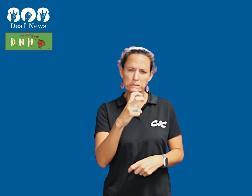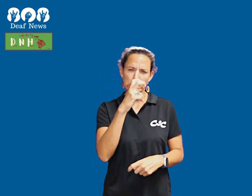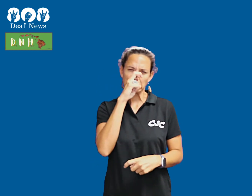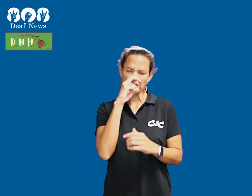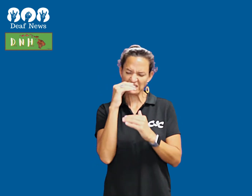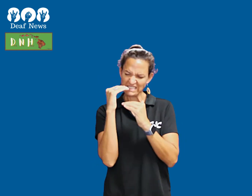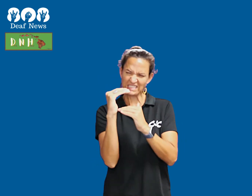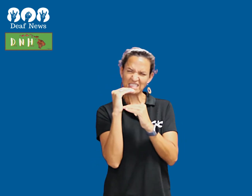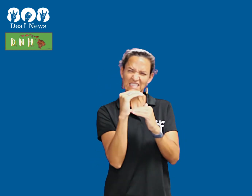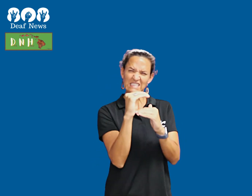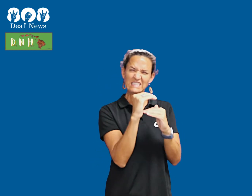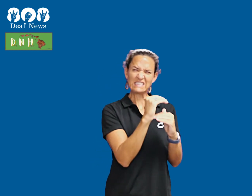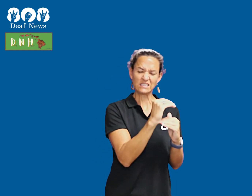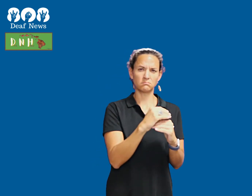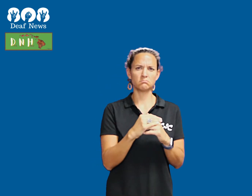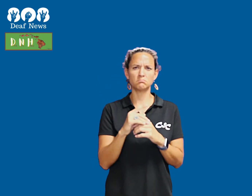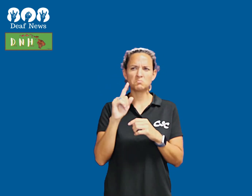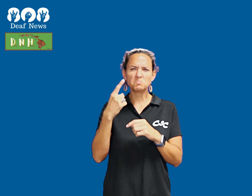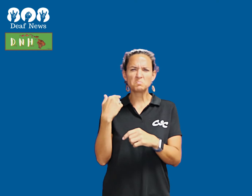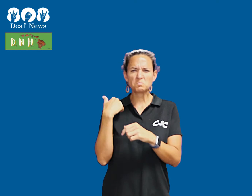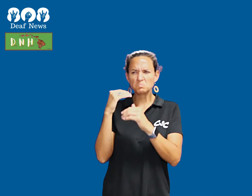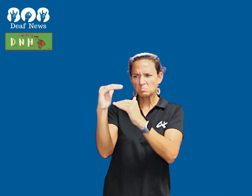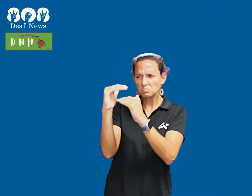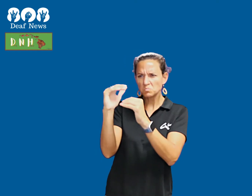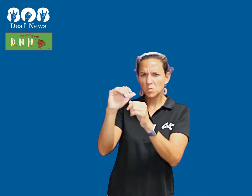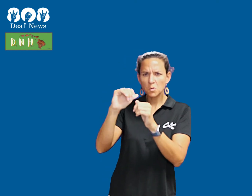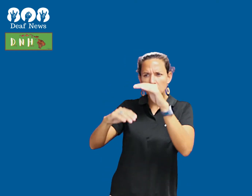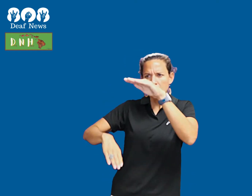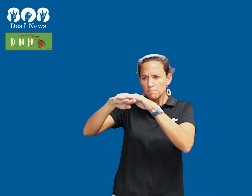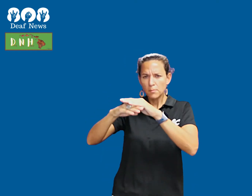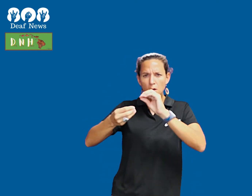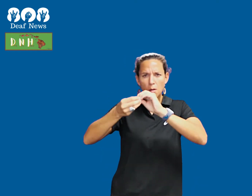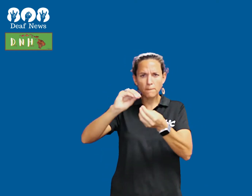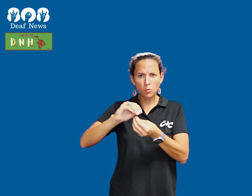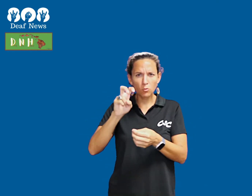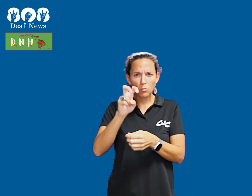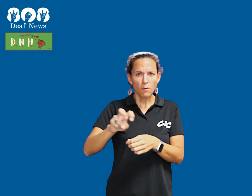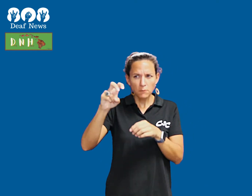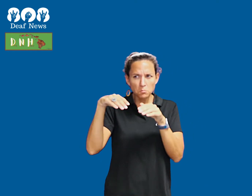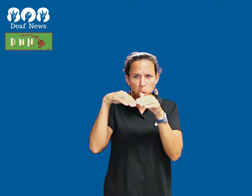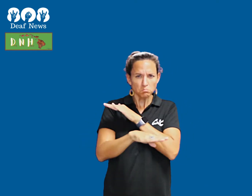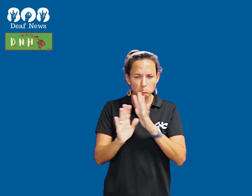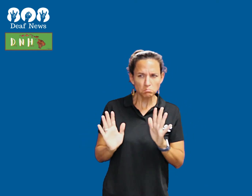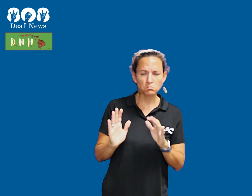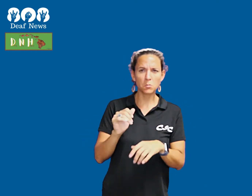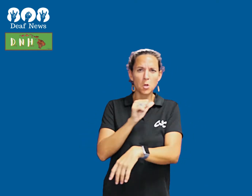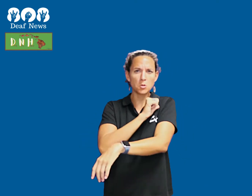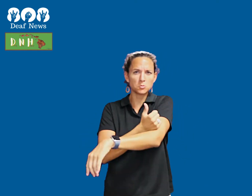tight restrictions, such as a cap on the number of tourists who were granted entry. Another